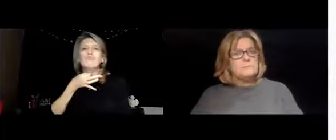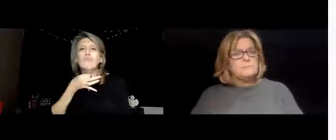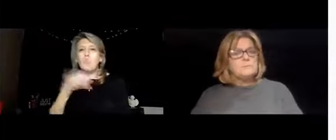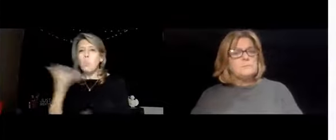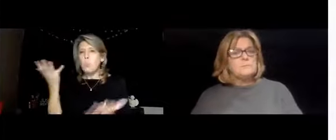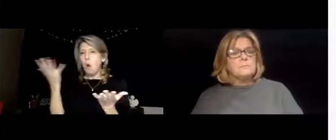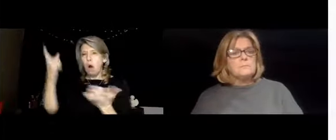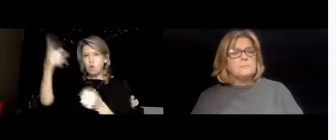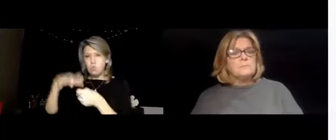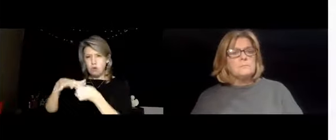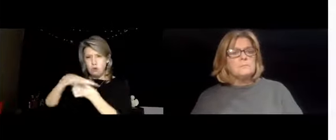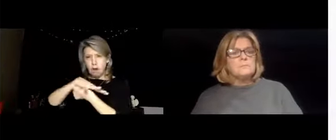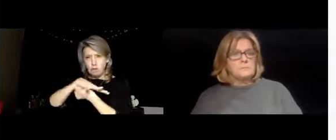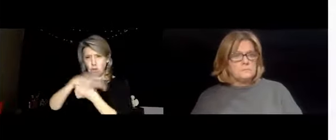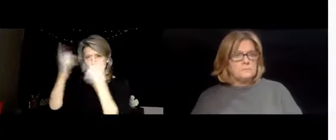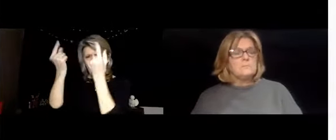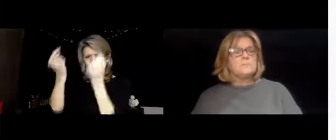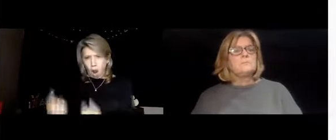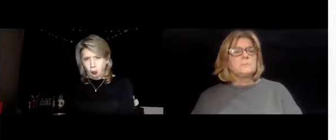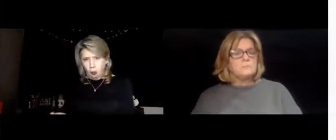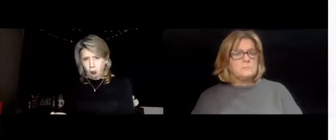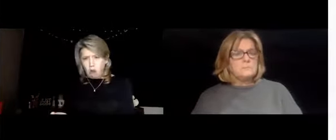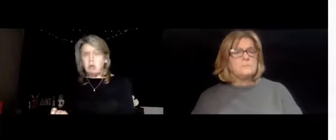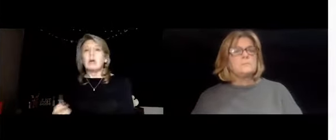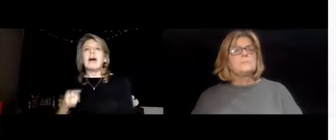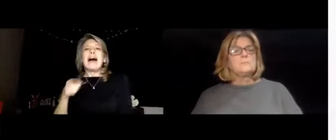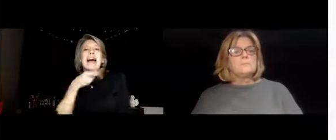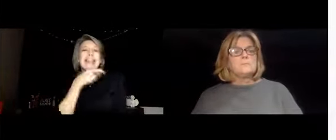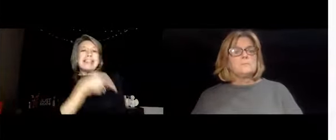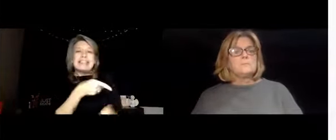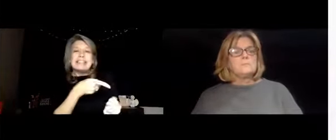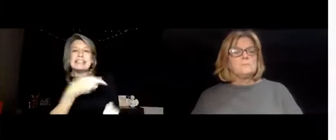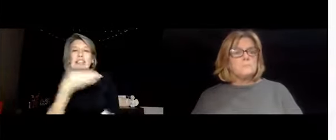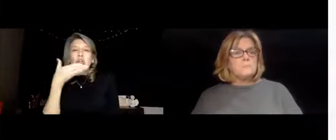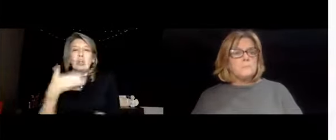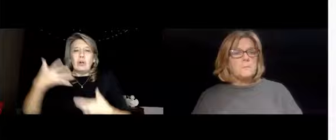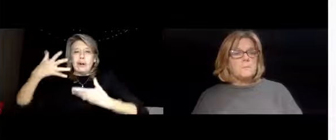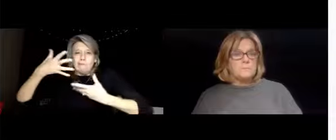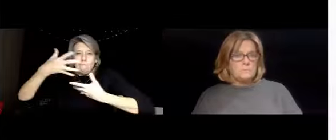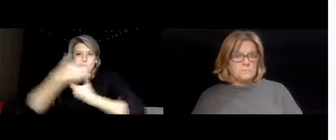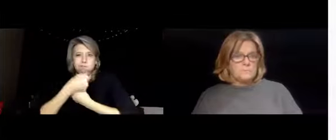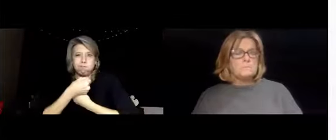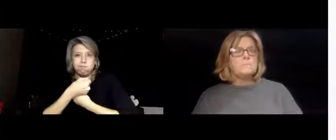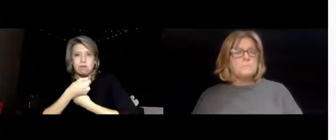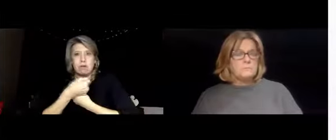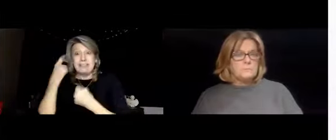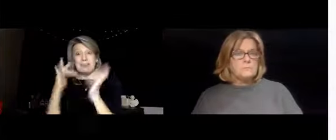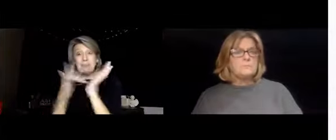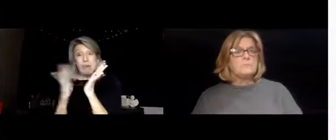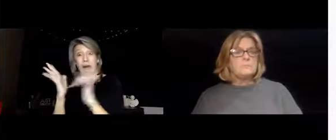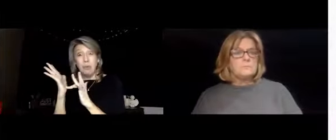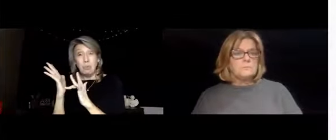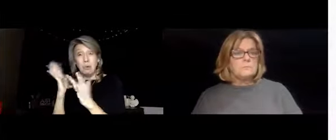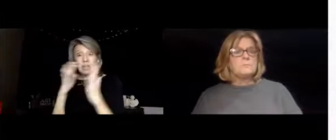So I may ask the pastor, what is it that you're going to be covering? What's your message going to be about? And